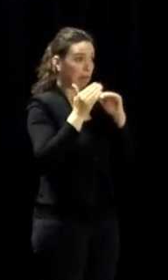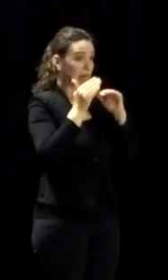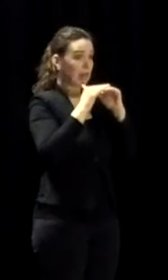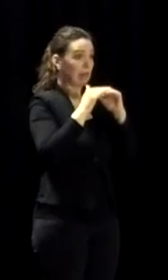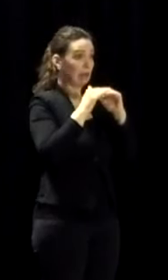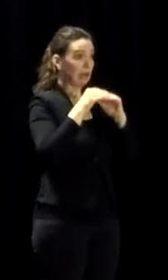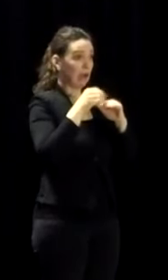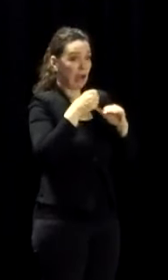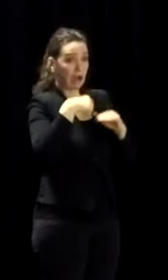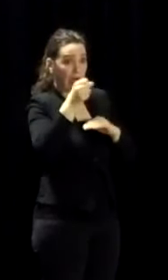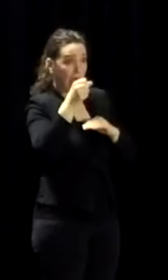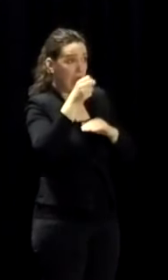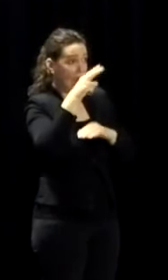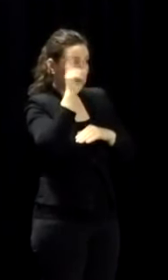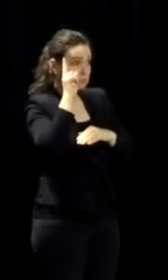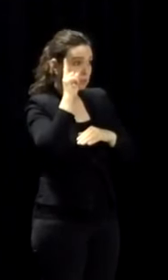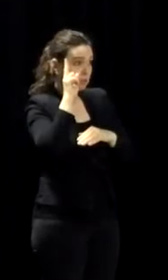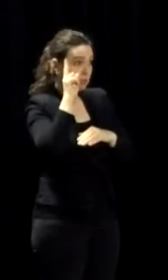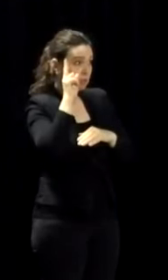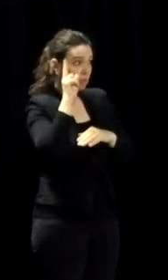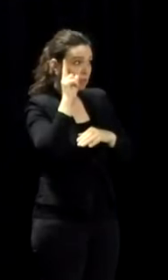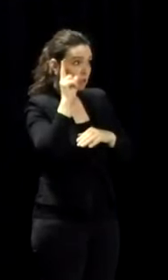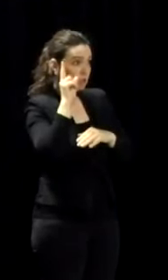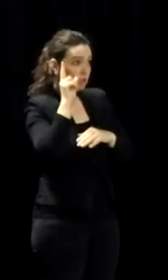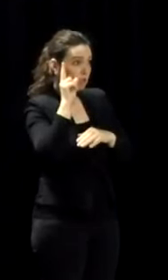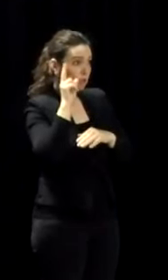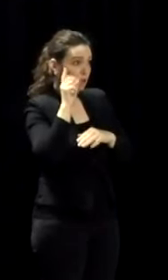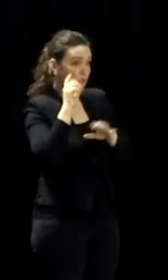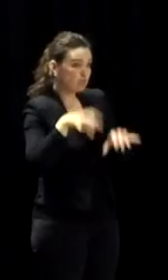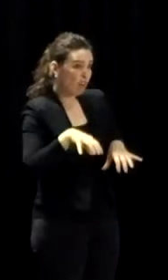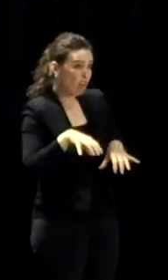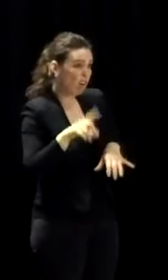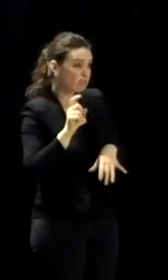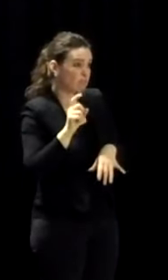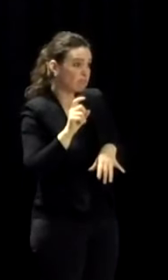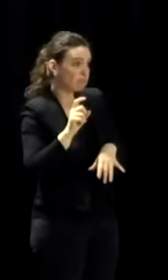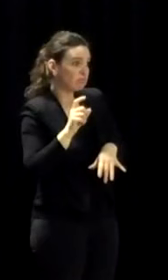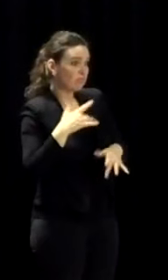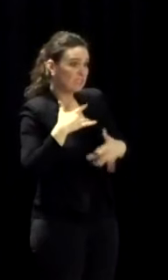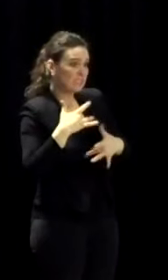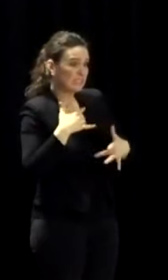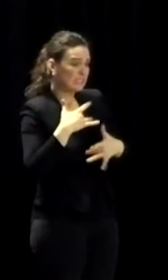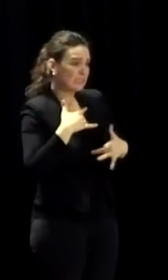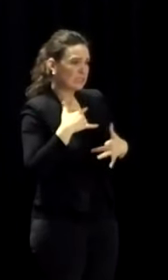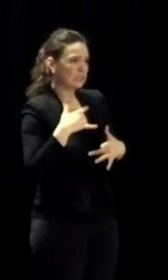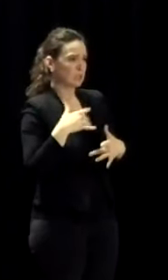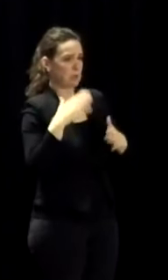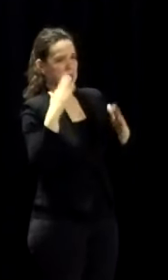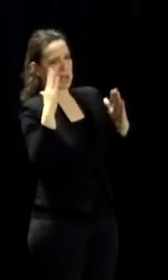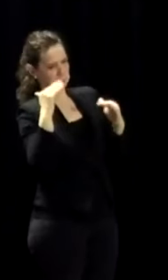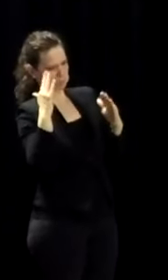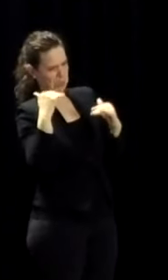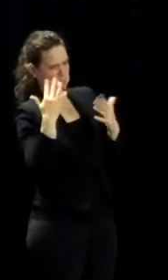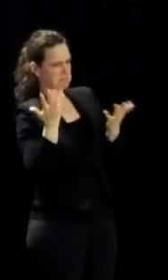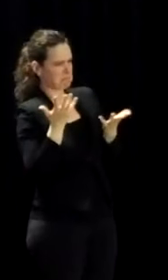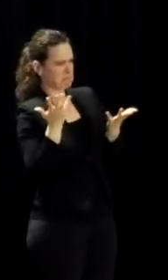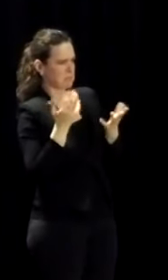anything about it that is surprising to you or worrisome, or is that pretty much expected? No, I think the increase of